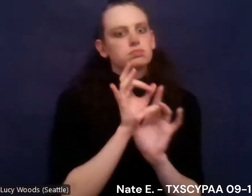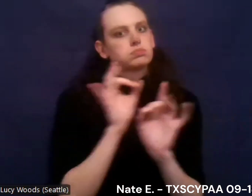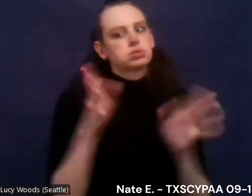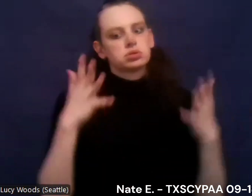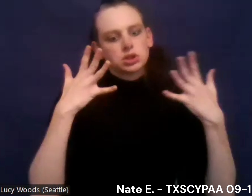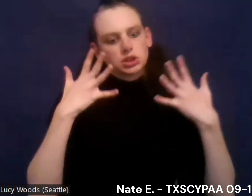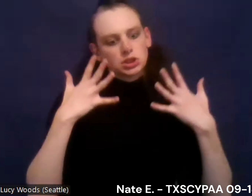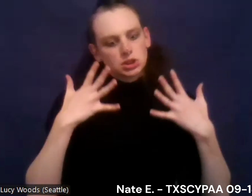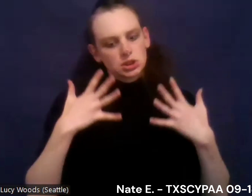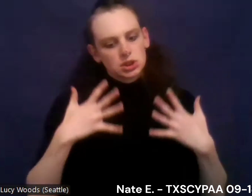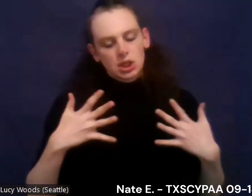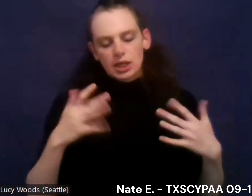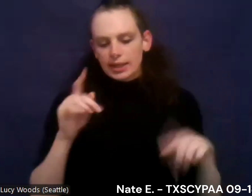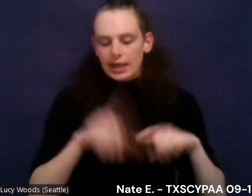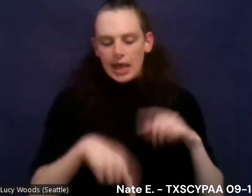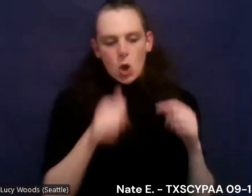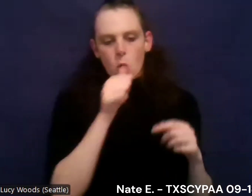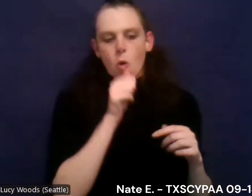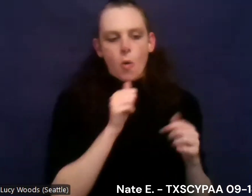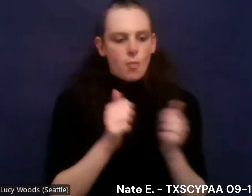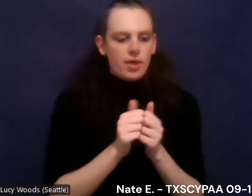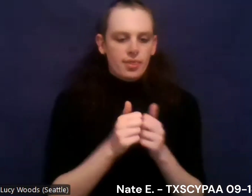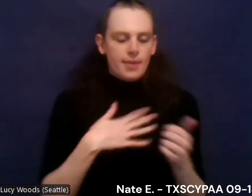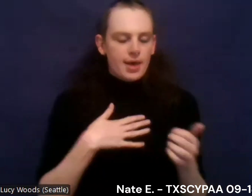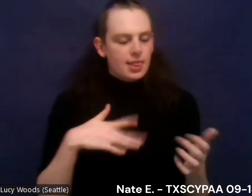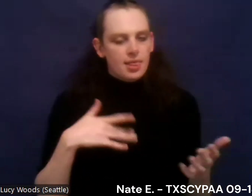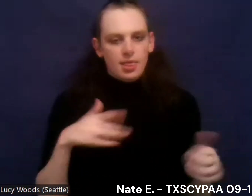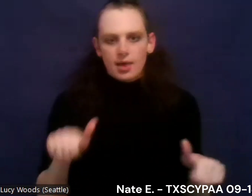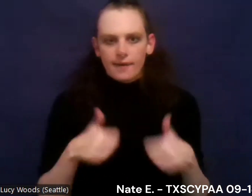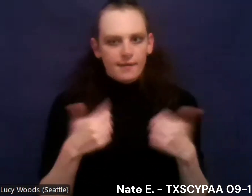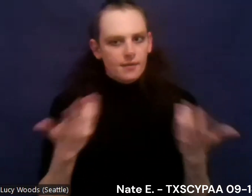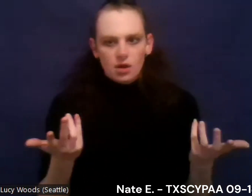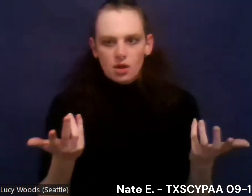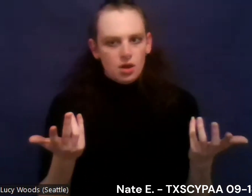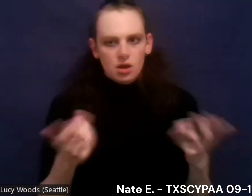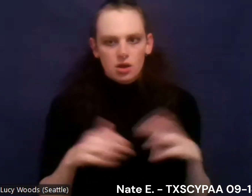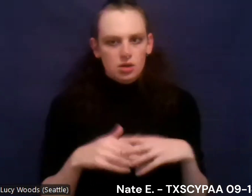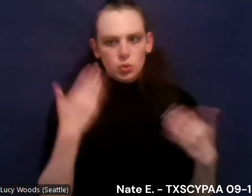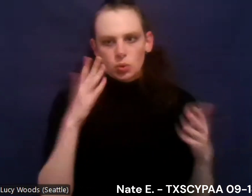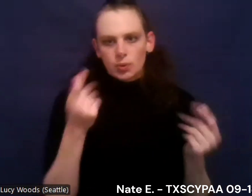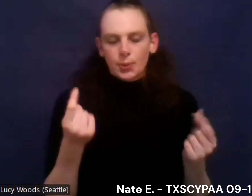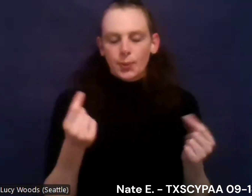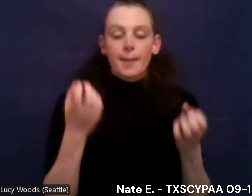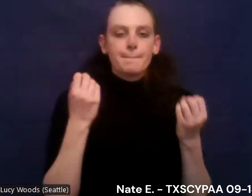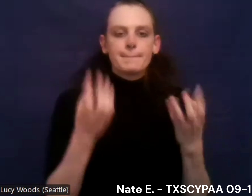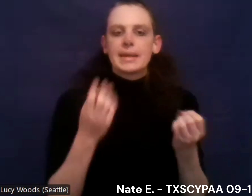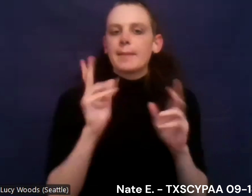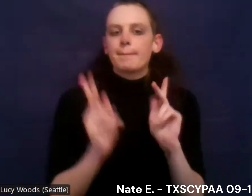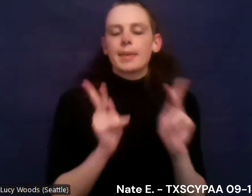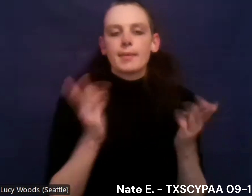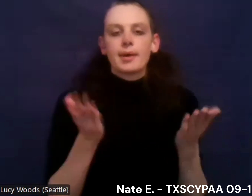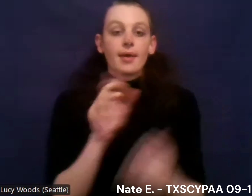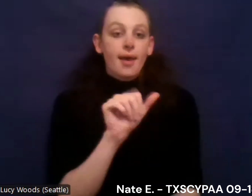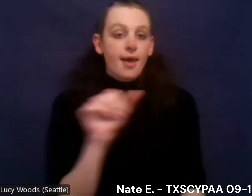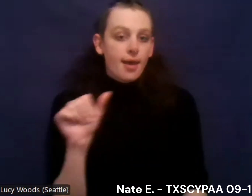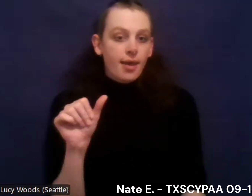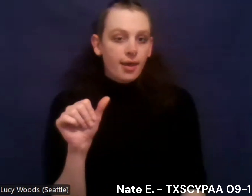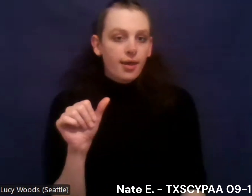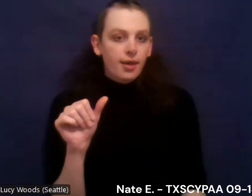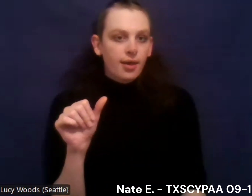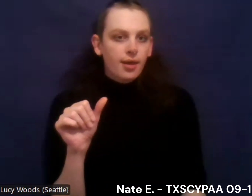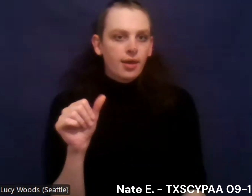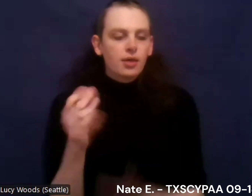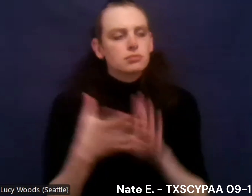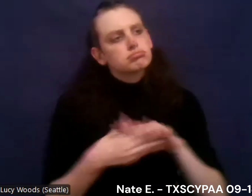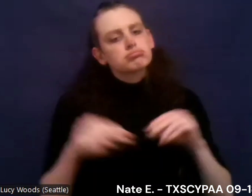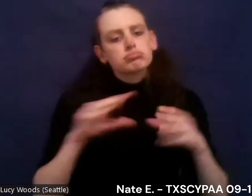what was going on. I had no other solution for my life. It was just like, there's a lot of people in AA that have the story of, oh, I had this life that I